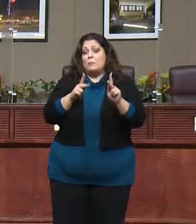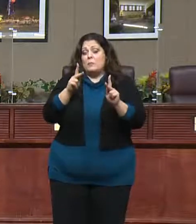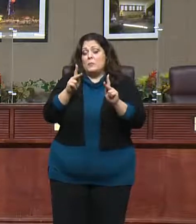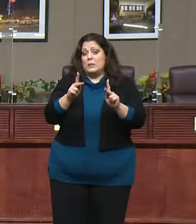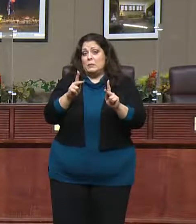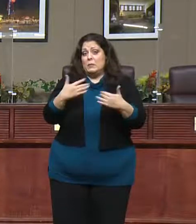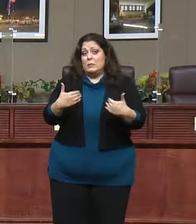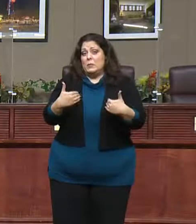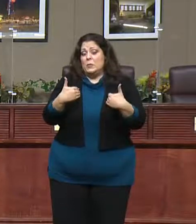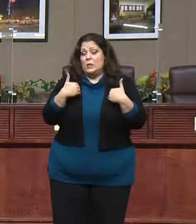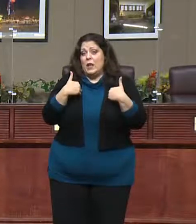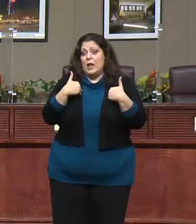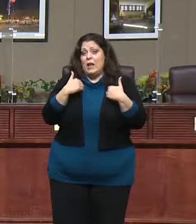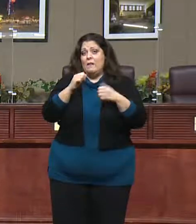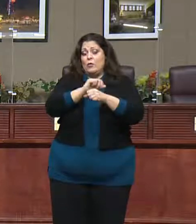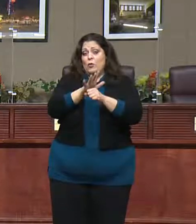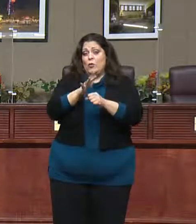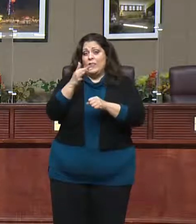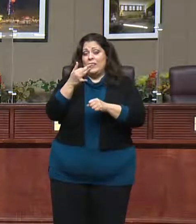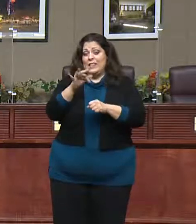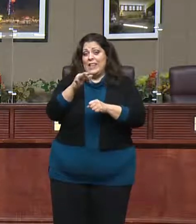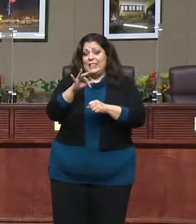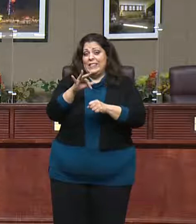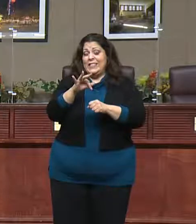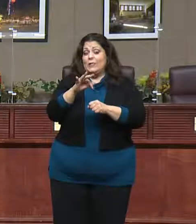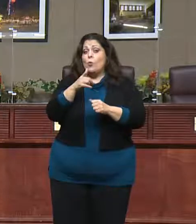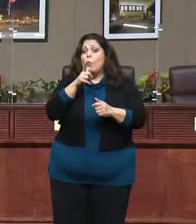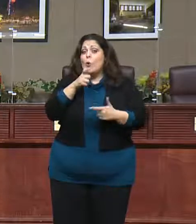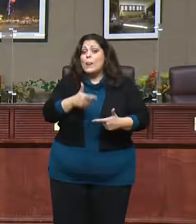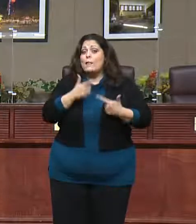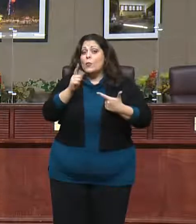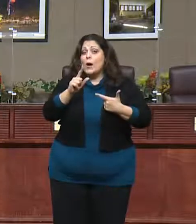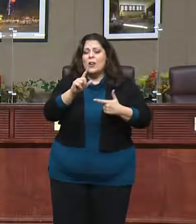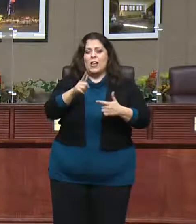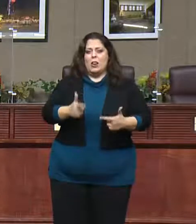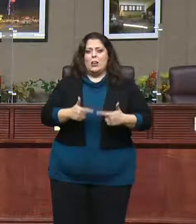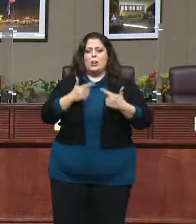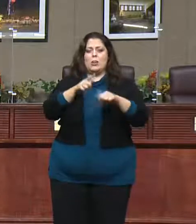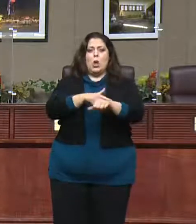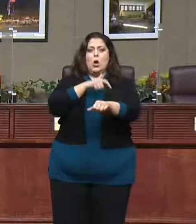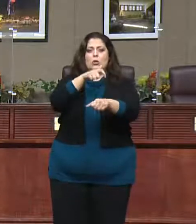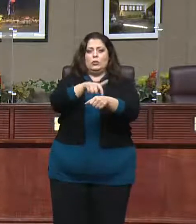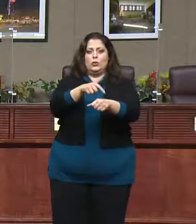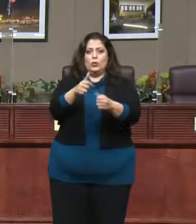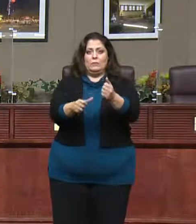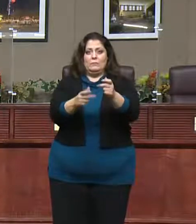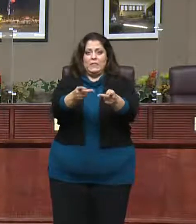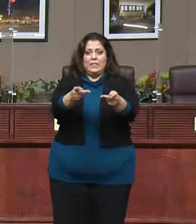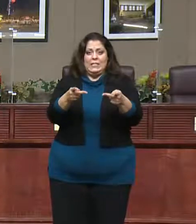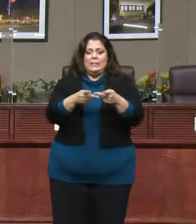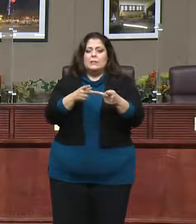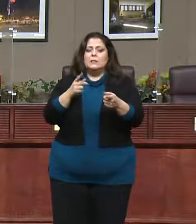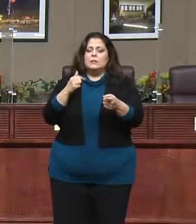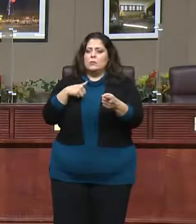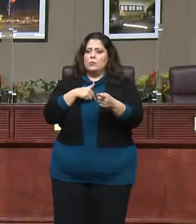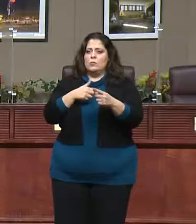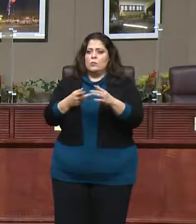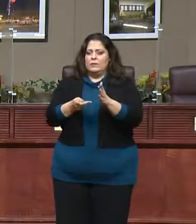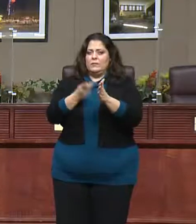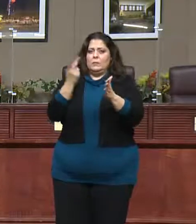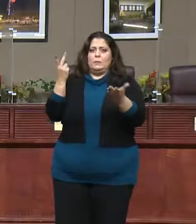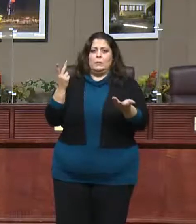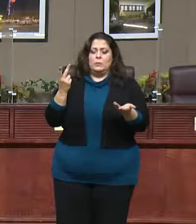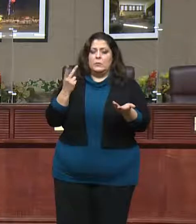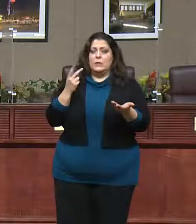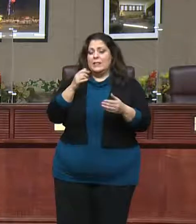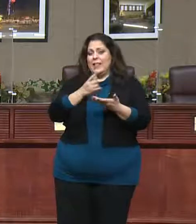with COVID-19 in long-term care facilities. Week 50, we ended up with 54 individuals. Last